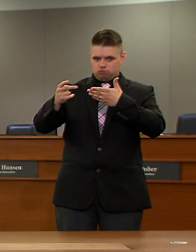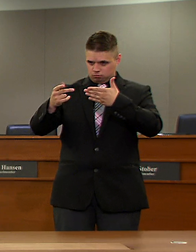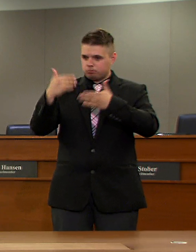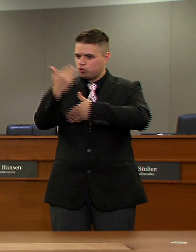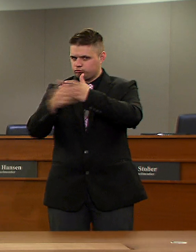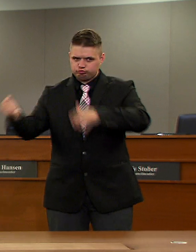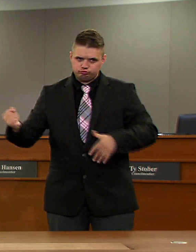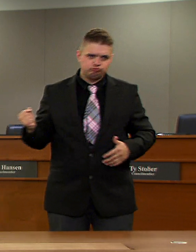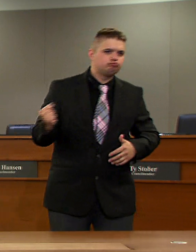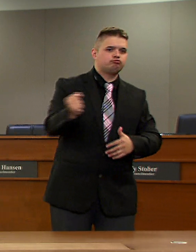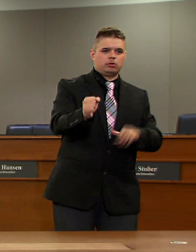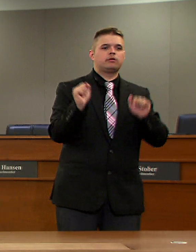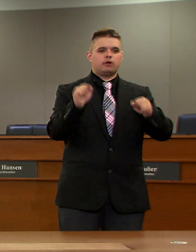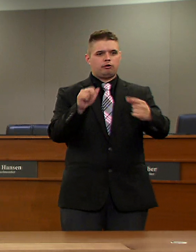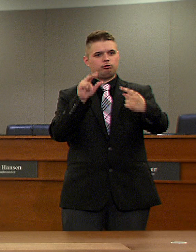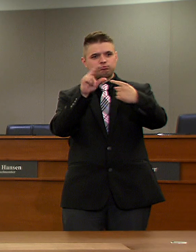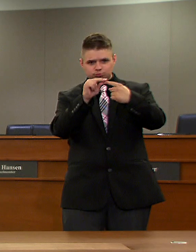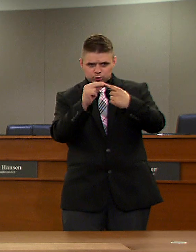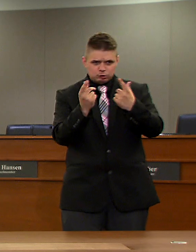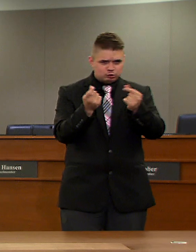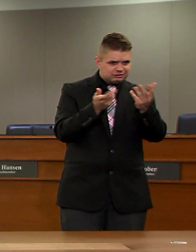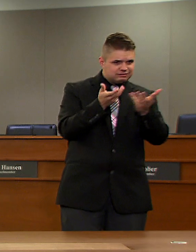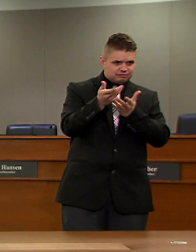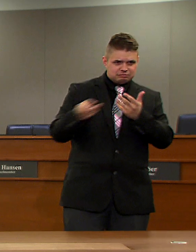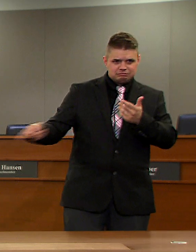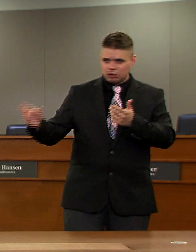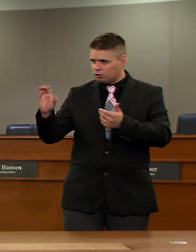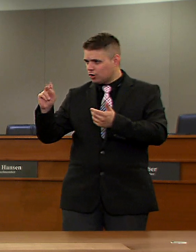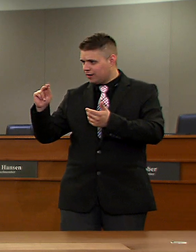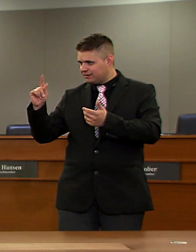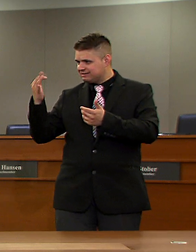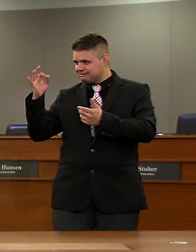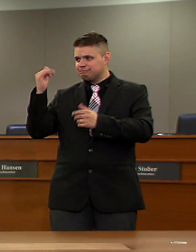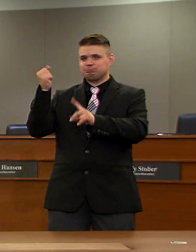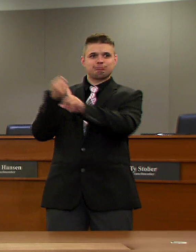provide access to people who qualify for the service.